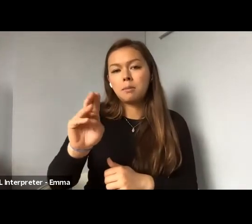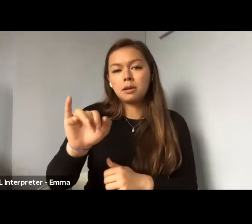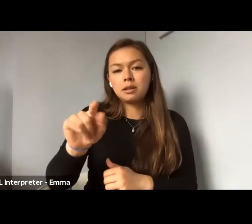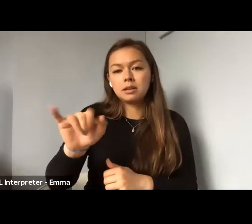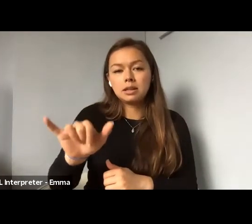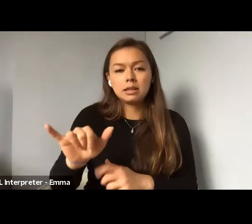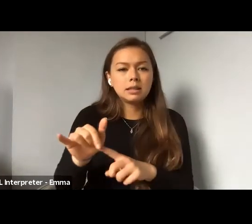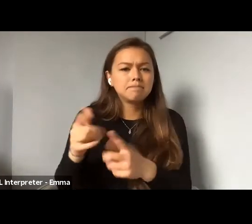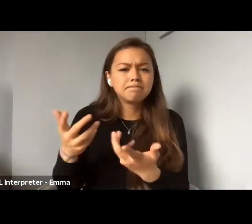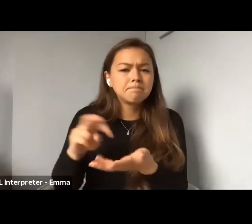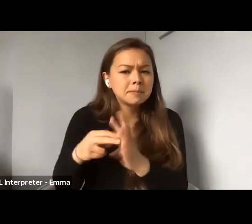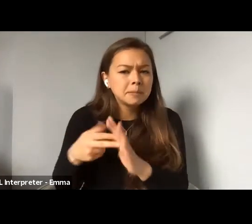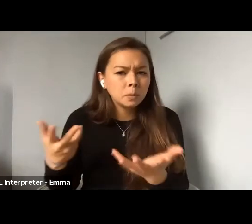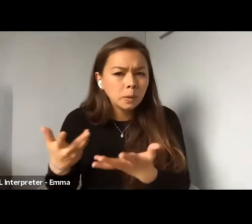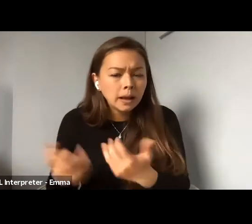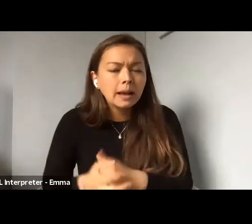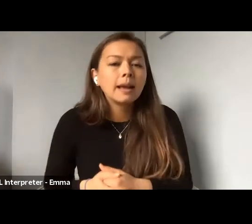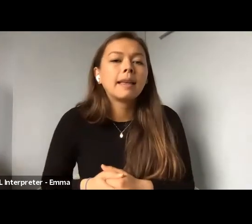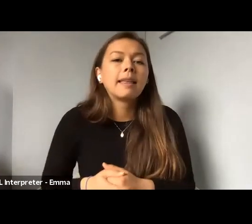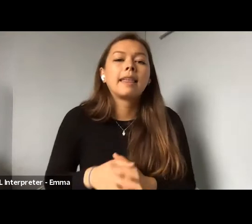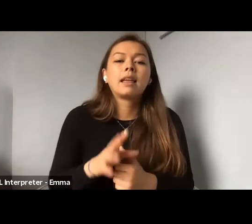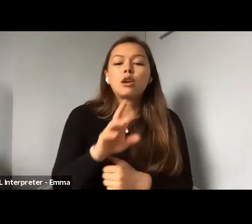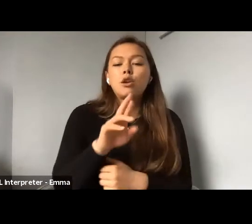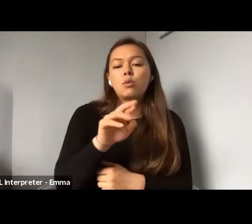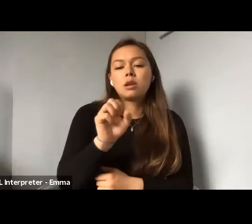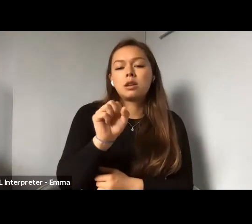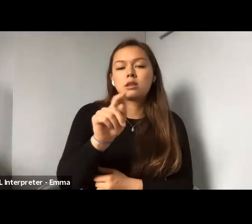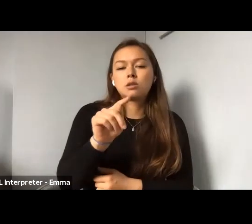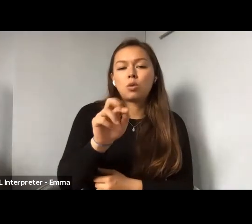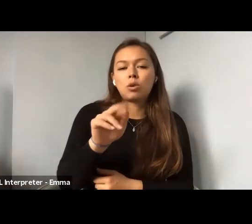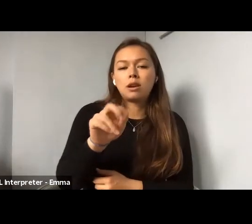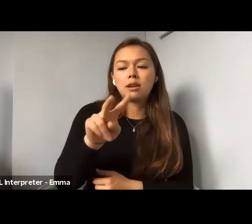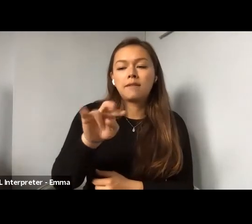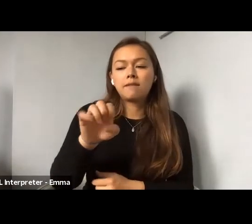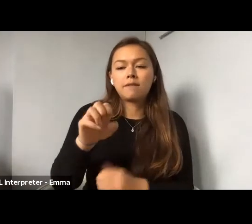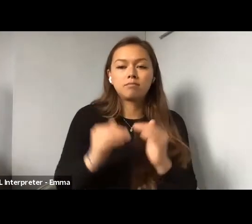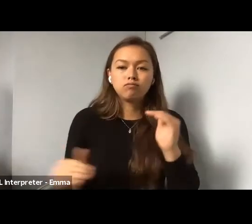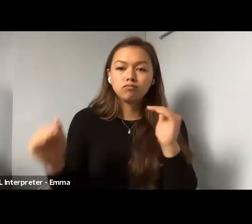looking at restorative justice and healing, as well as several other topics.